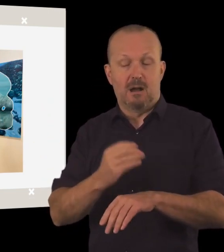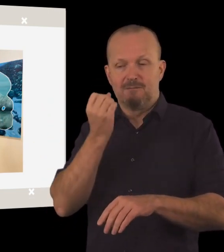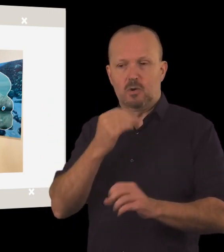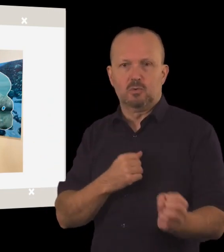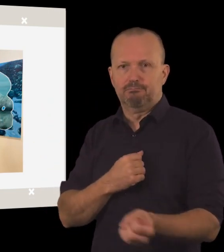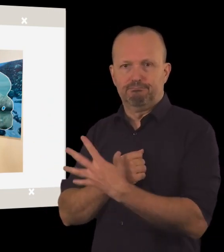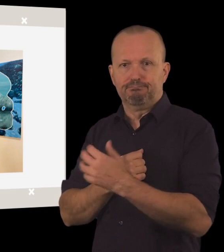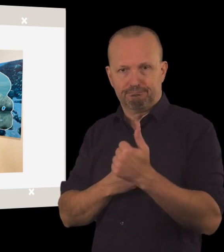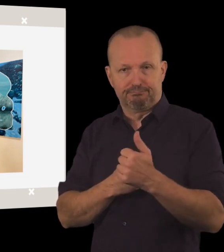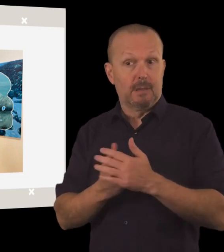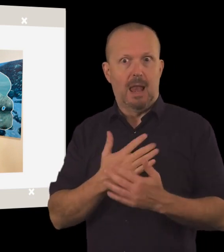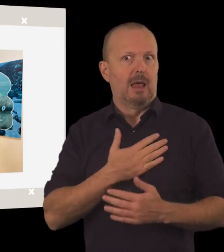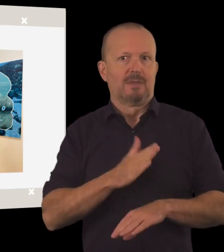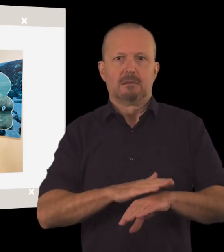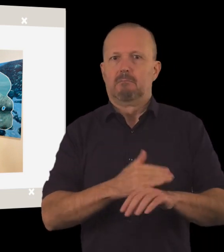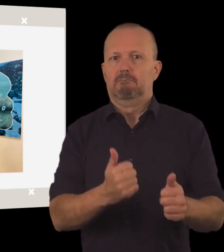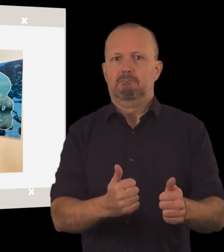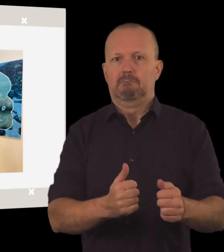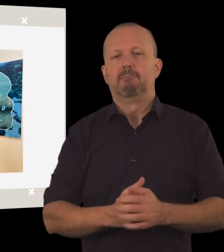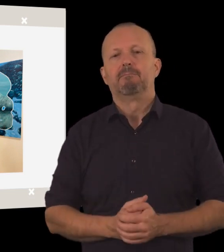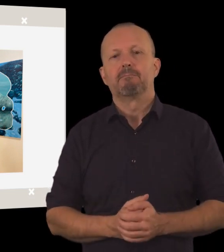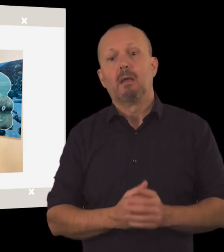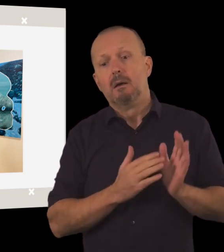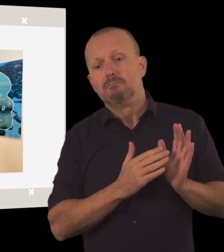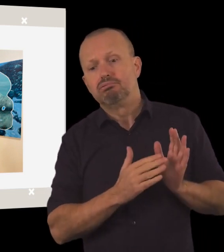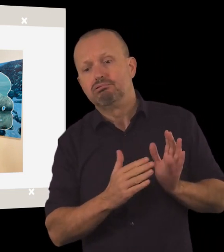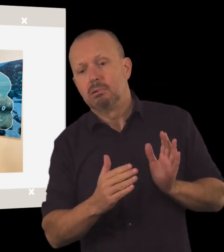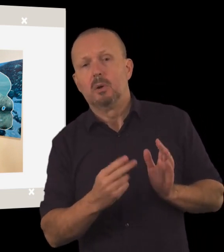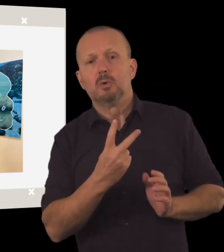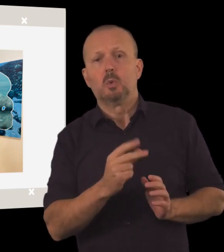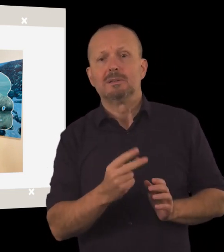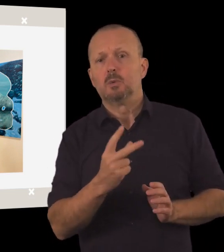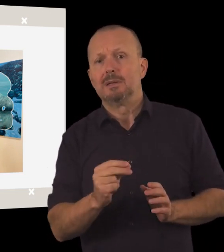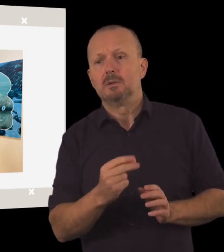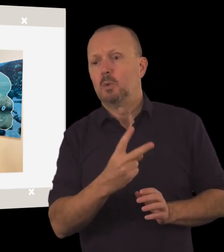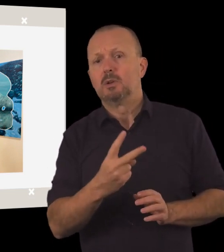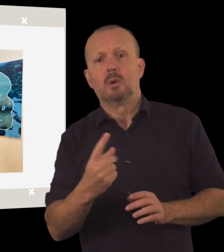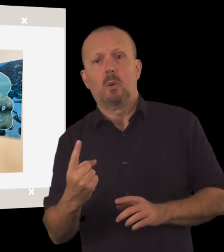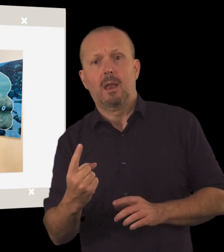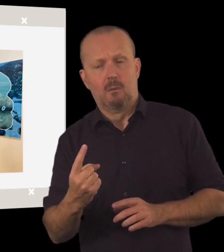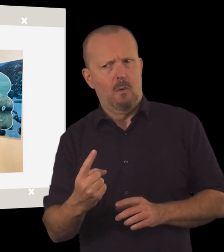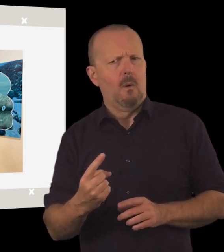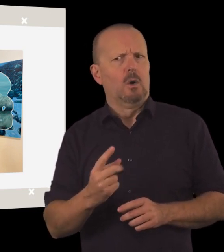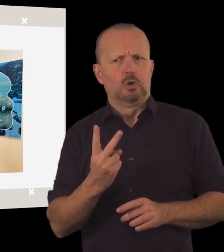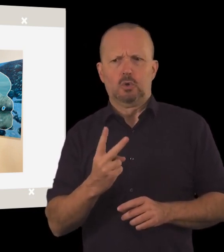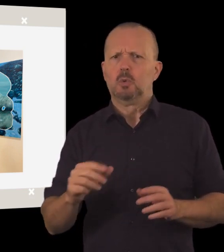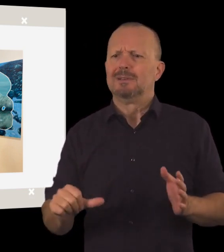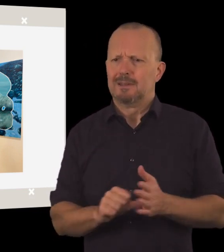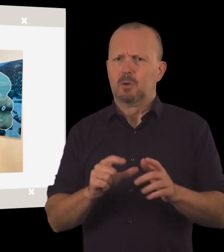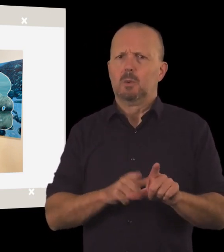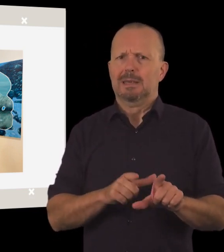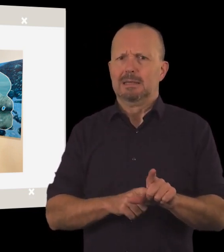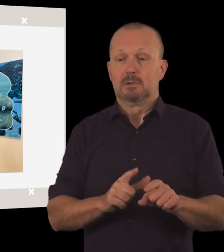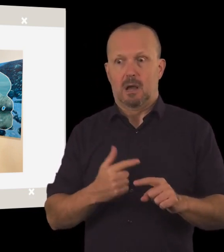over that time. And yeah, I loved it. But coming into 2020 and 2021, they were both